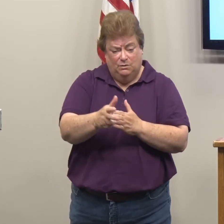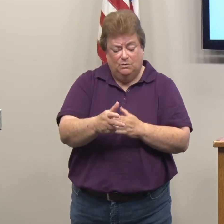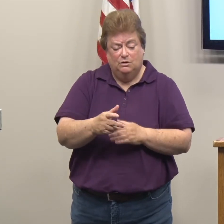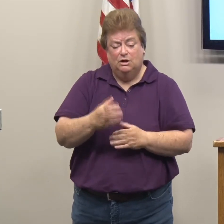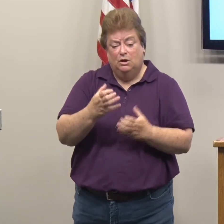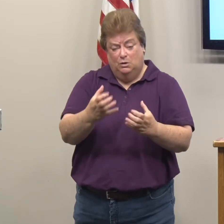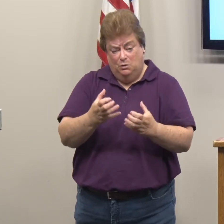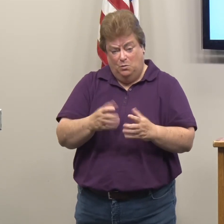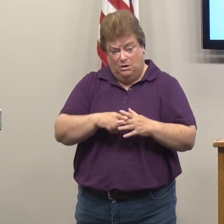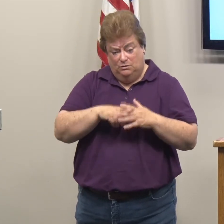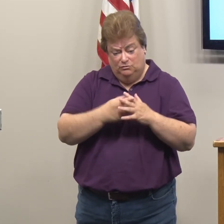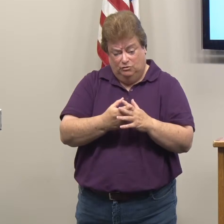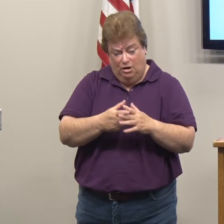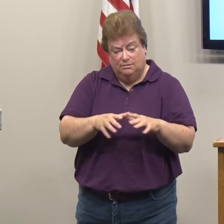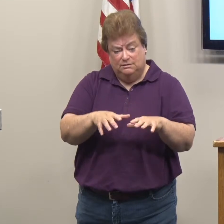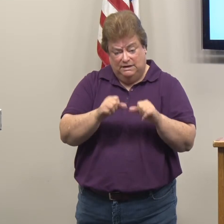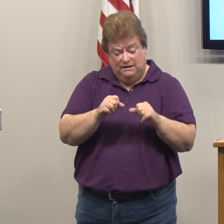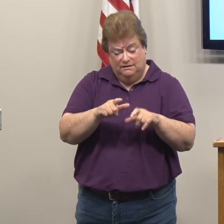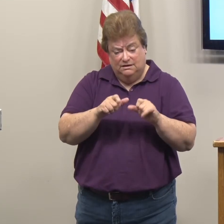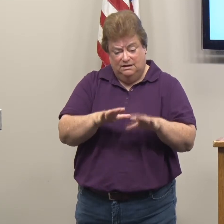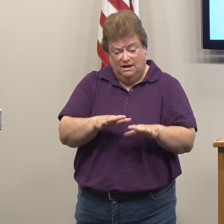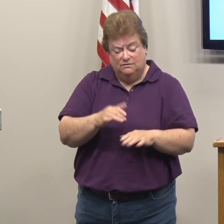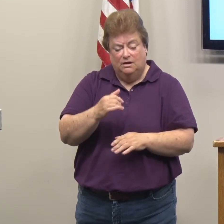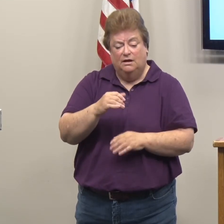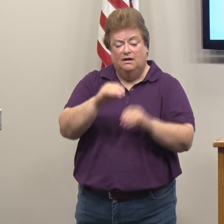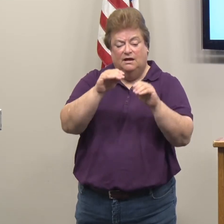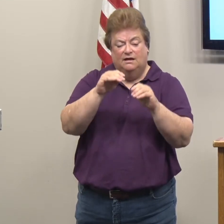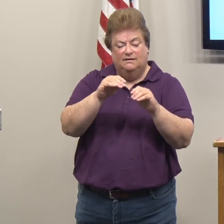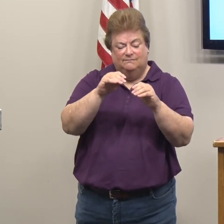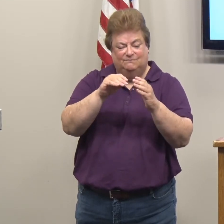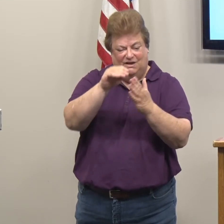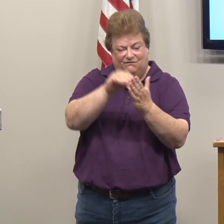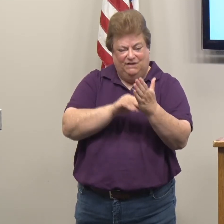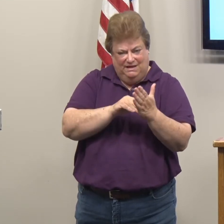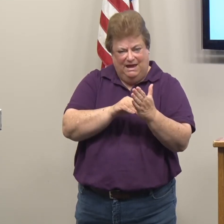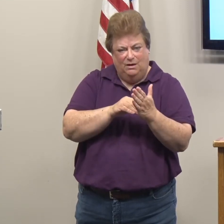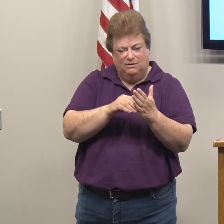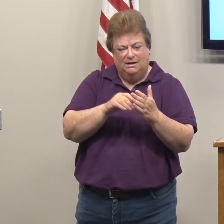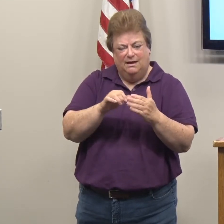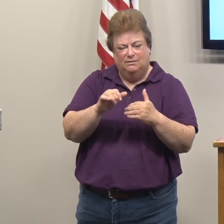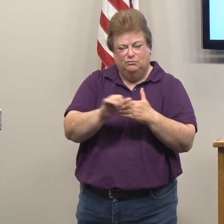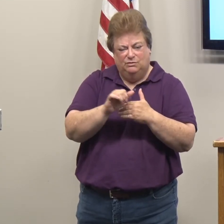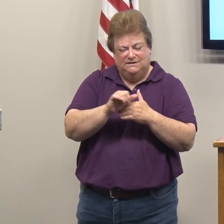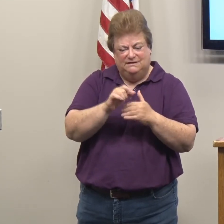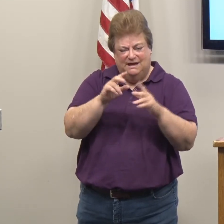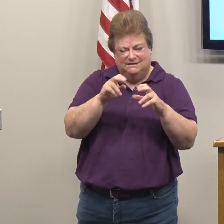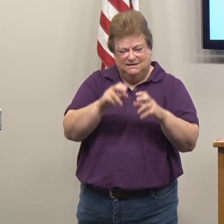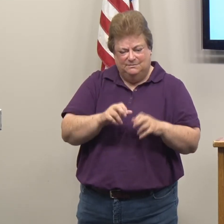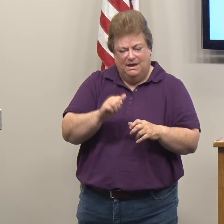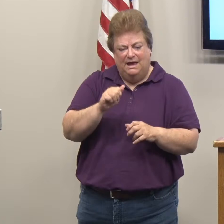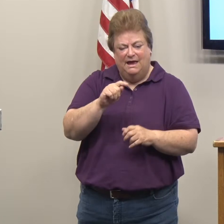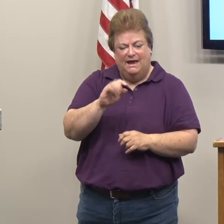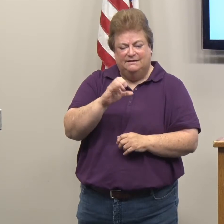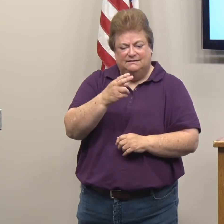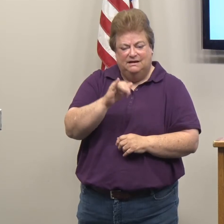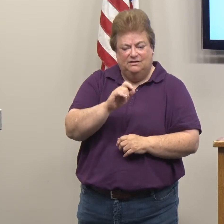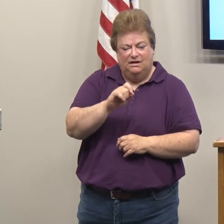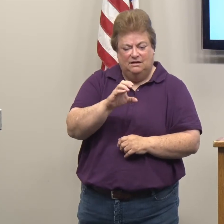started, you call or fill out a free online risk assessment at